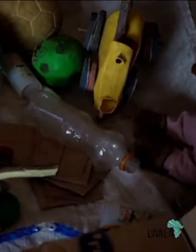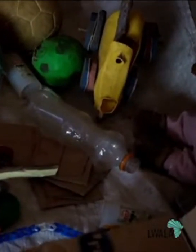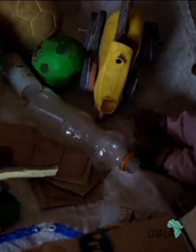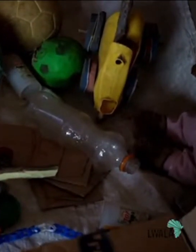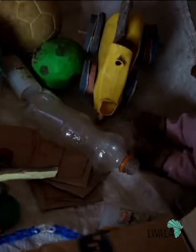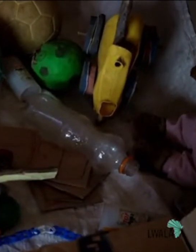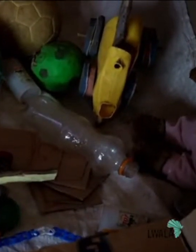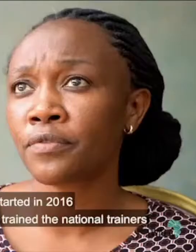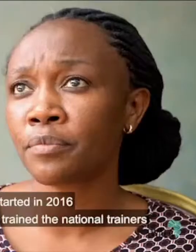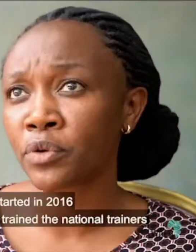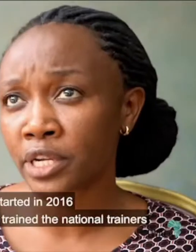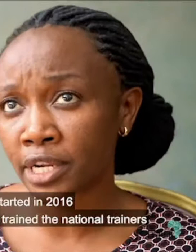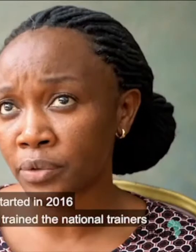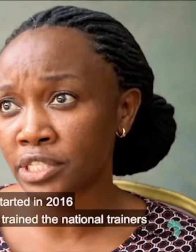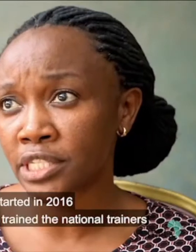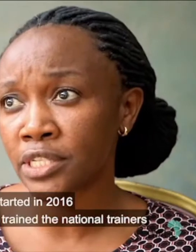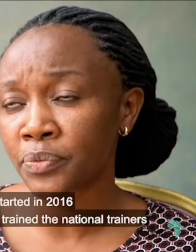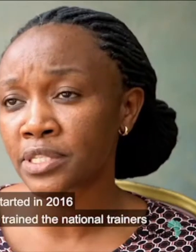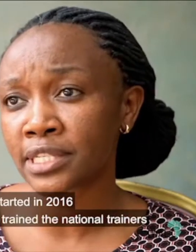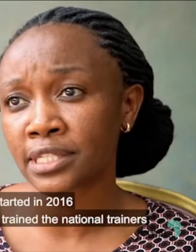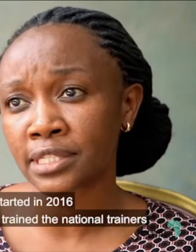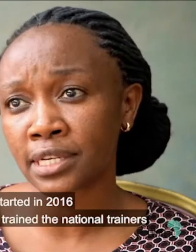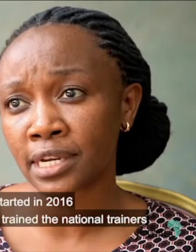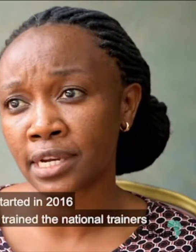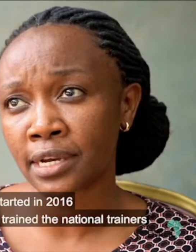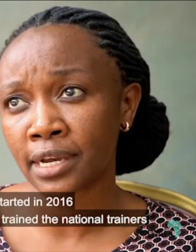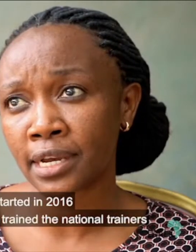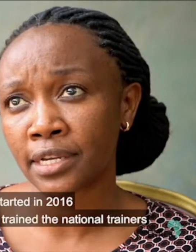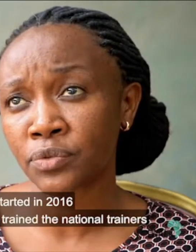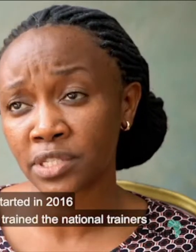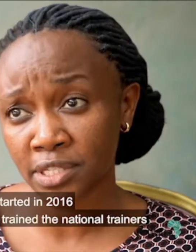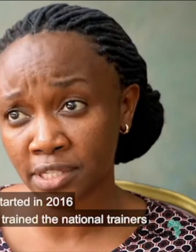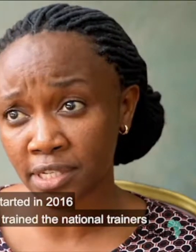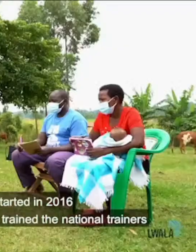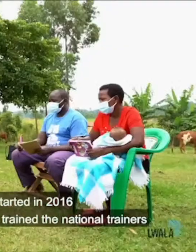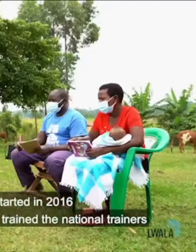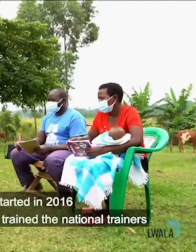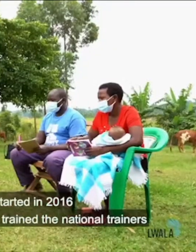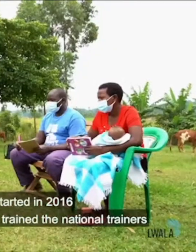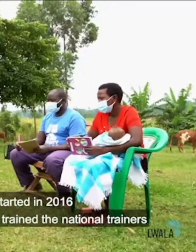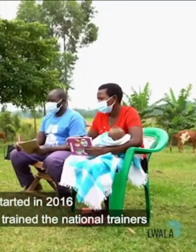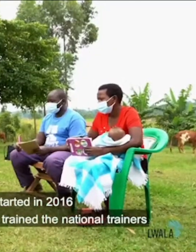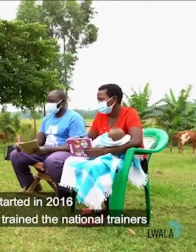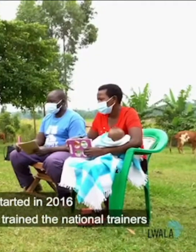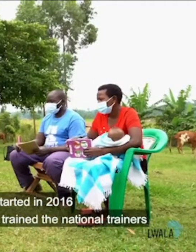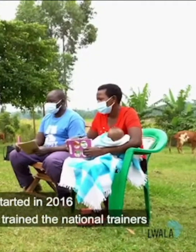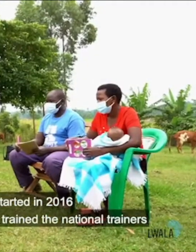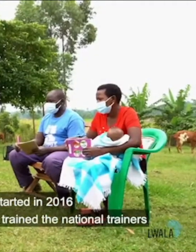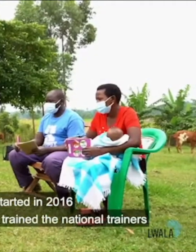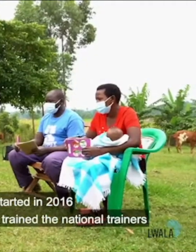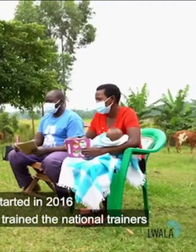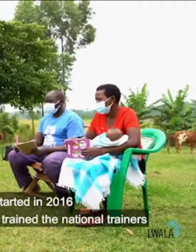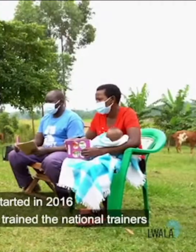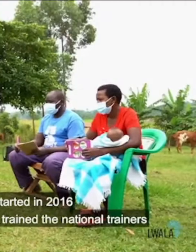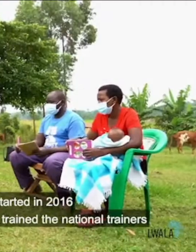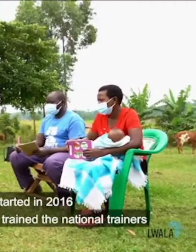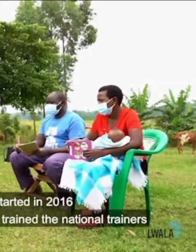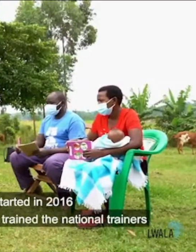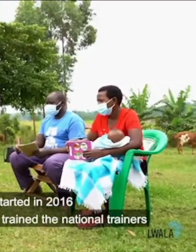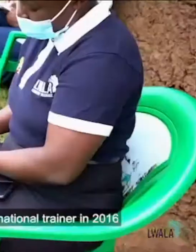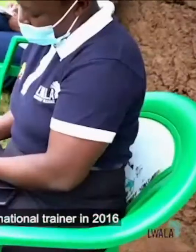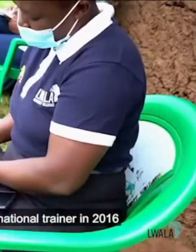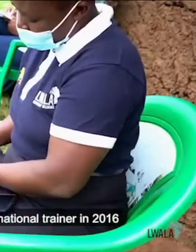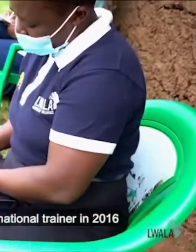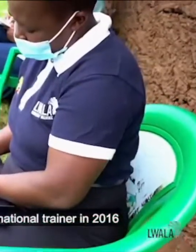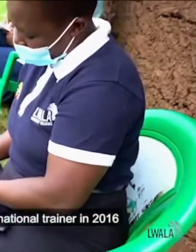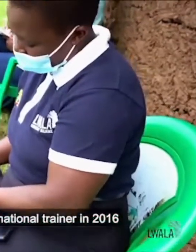for caregivers. For Migori County, we started 2016. That is when the national government trained the